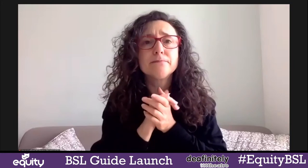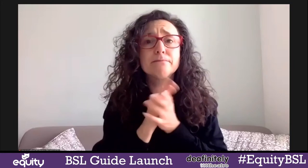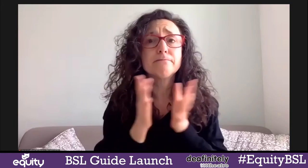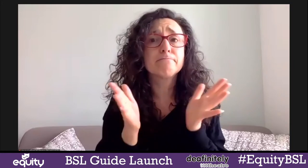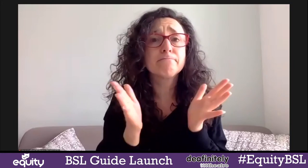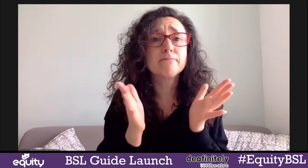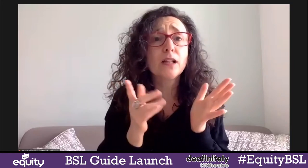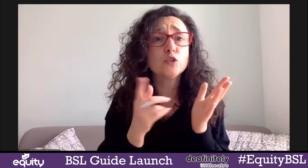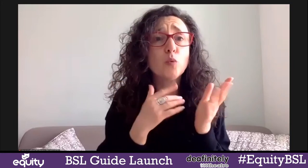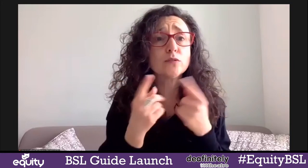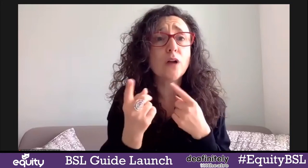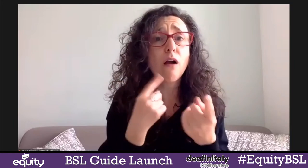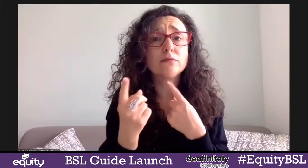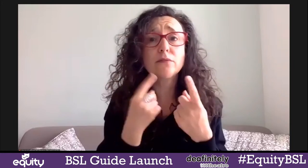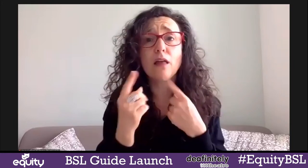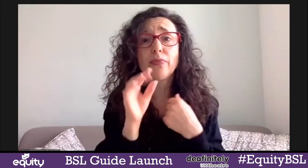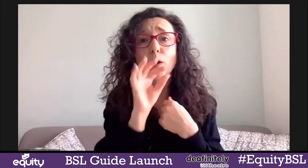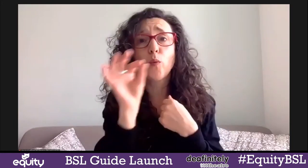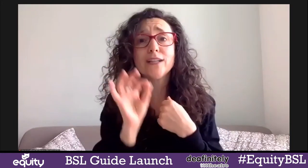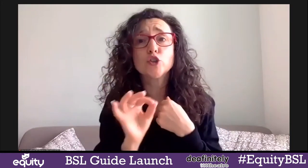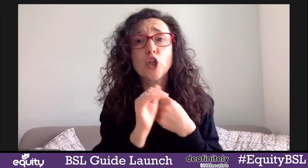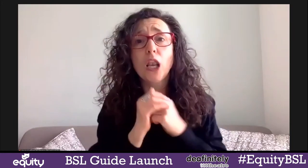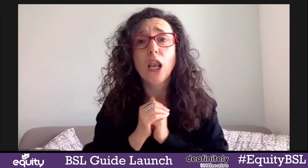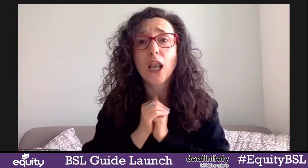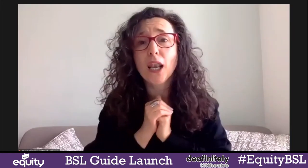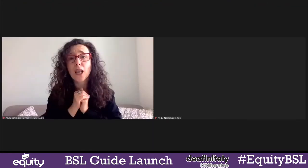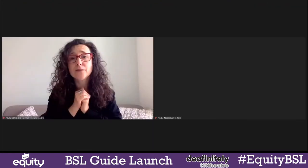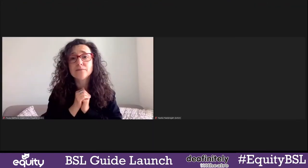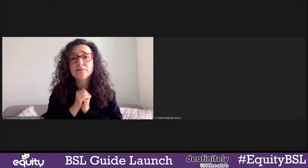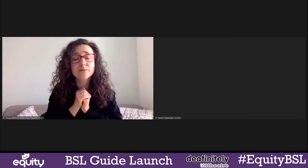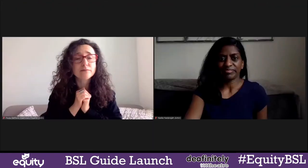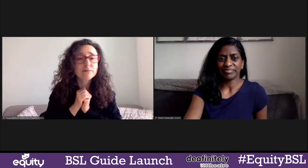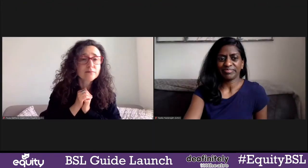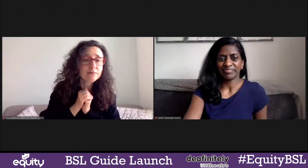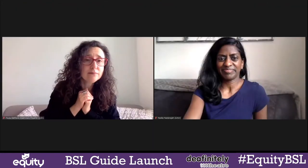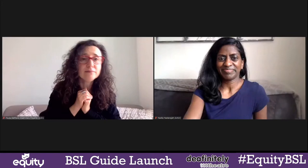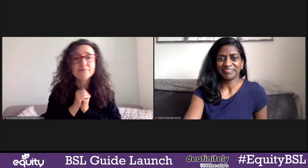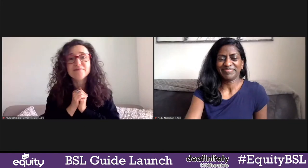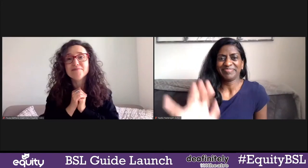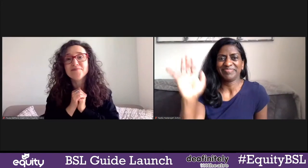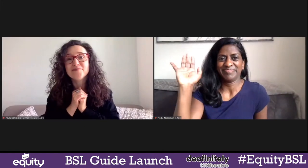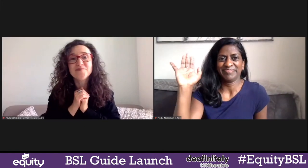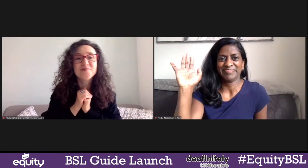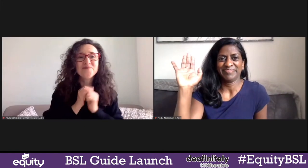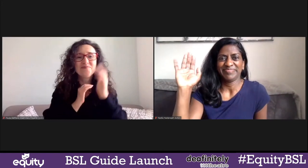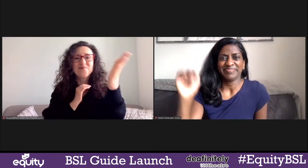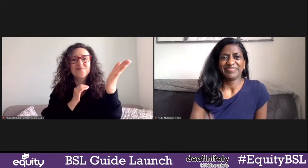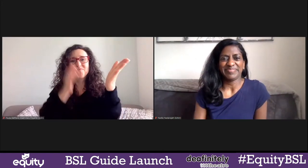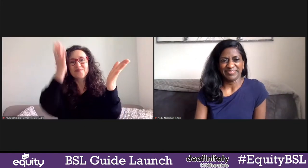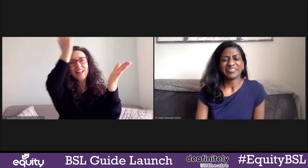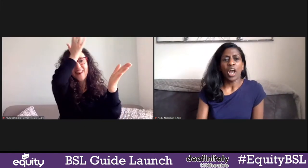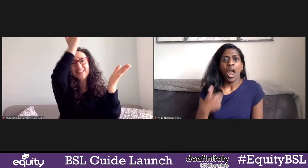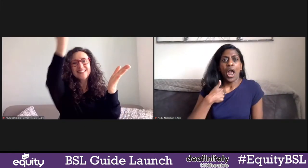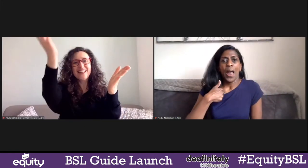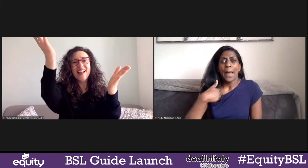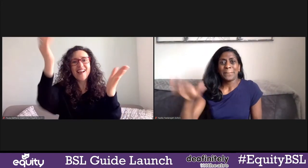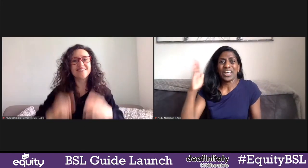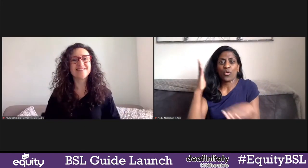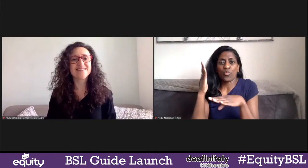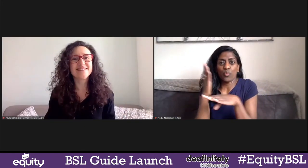fringe companies work with deaf actors effectively and BSL representation effectively? Oh, and firstly, over to Nadia to